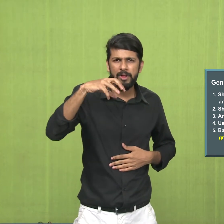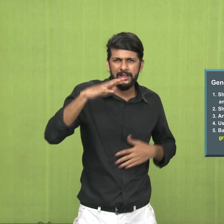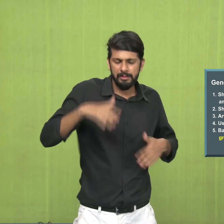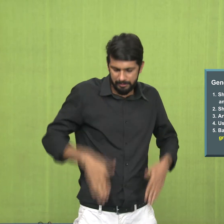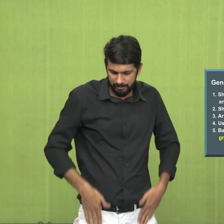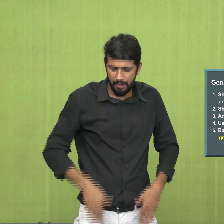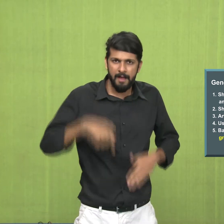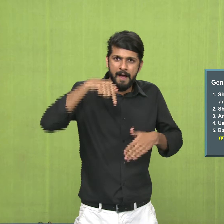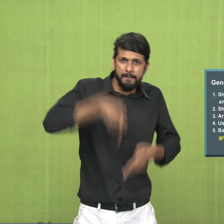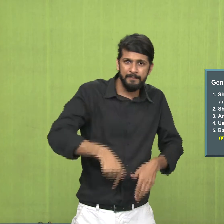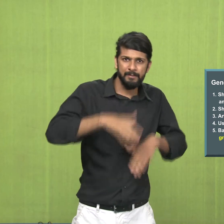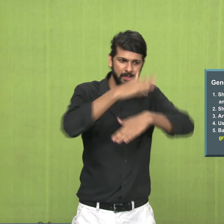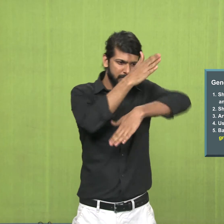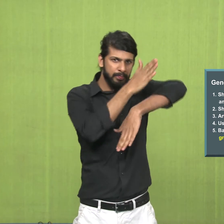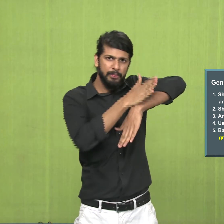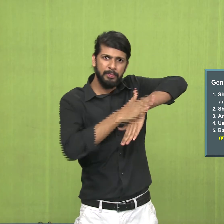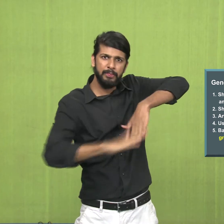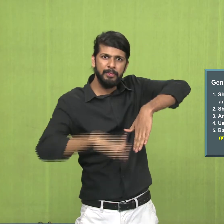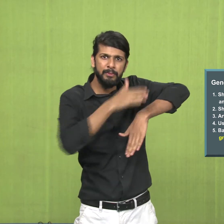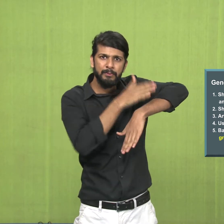she is wearing a violet ghagra,